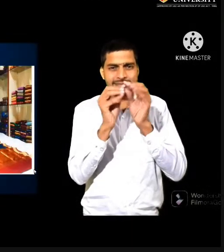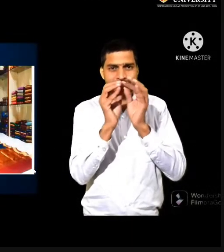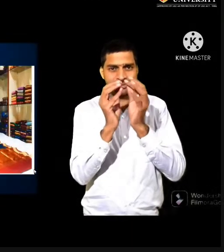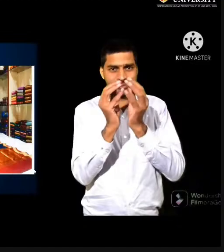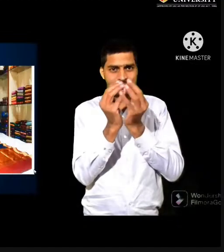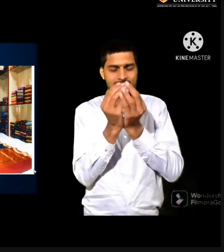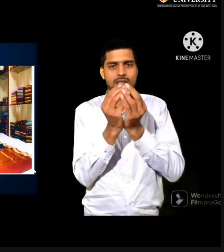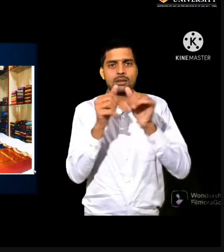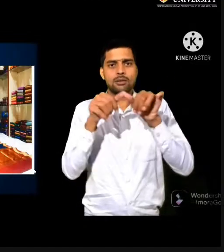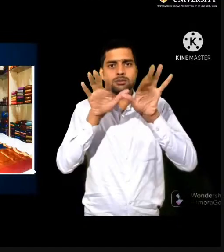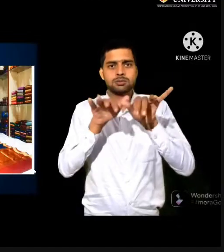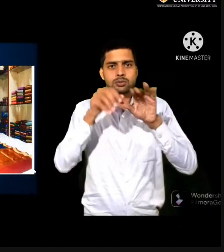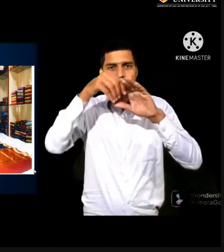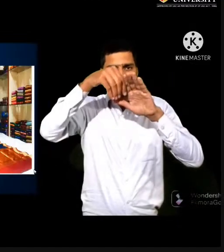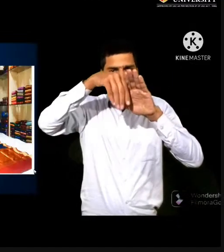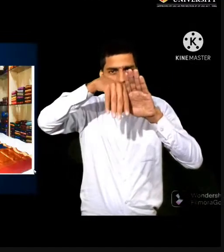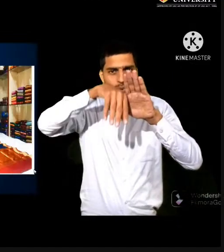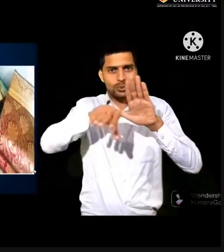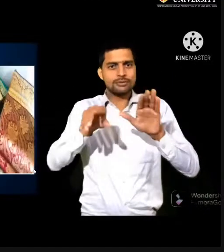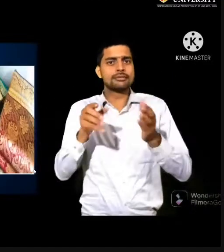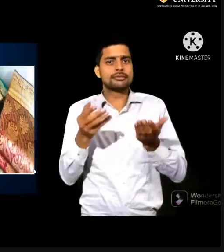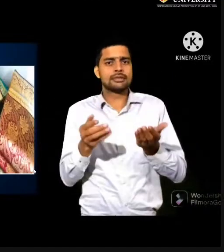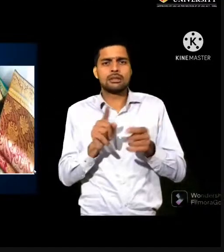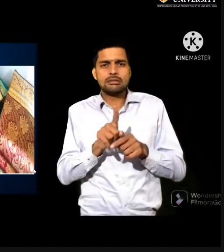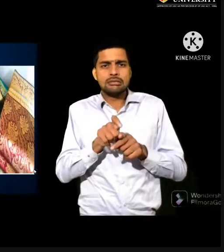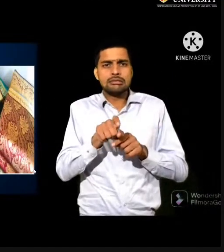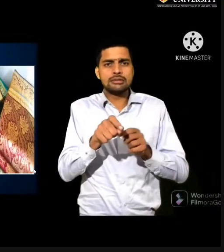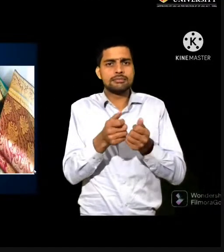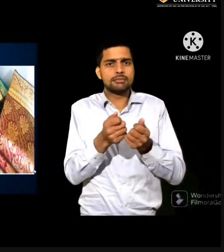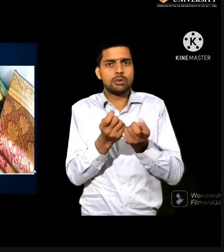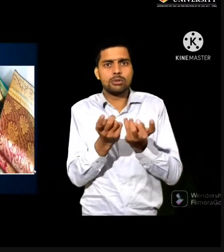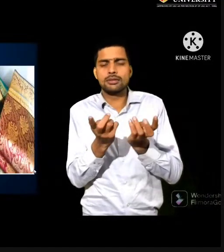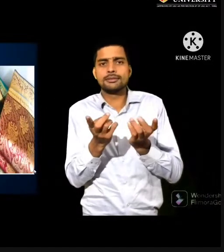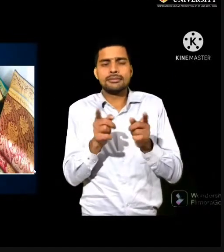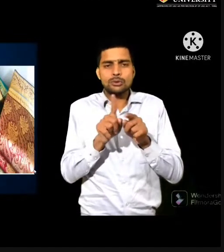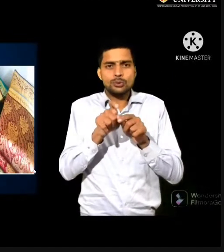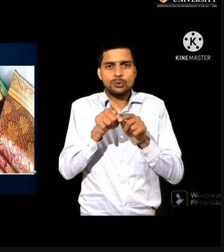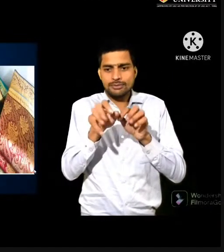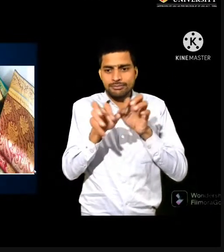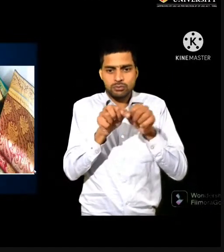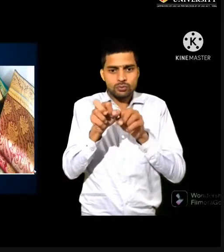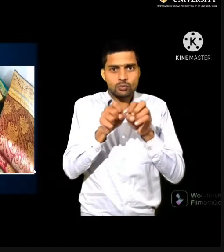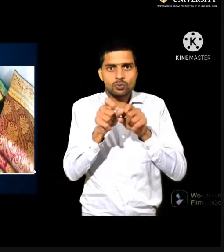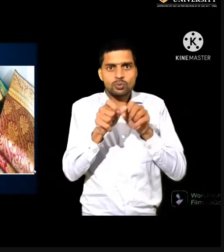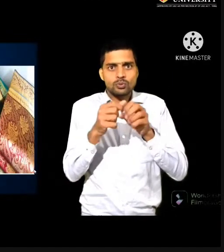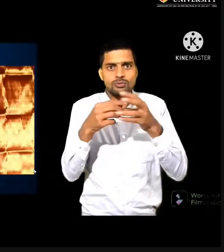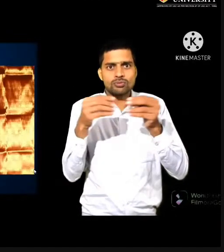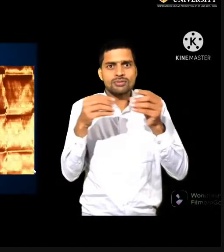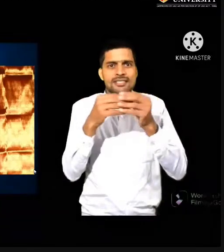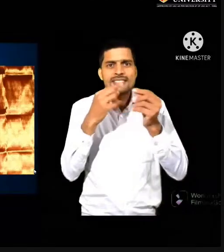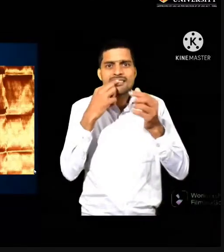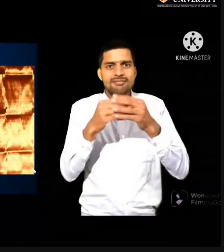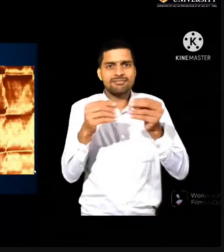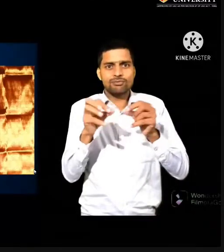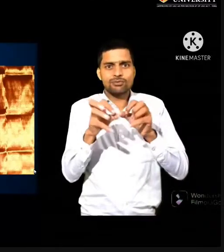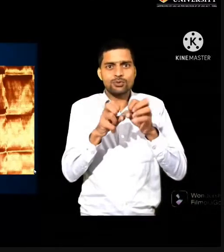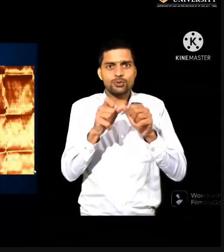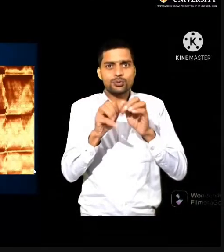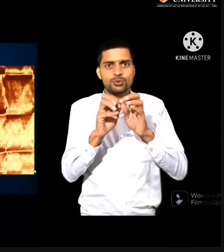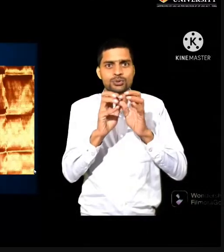of silkworms to obtain silk is termed as sericulture. The silk fibers